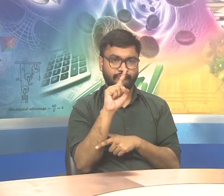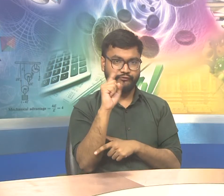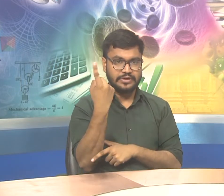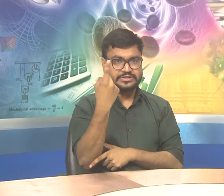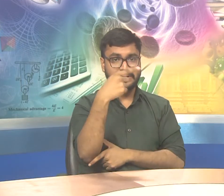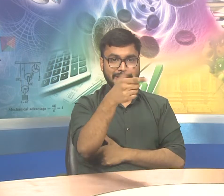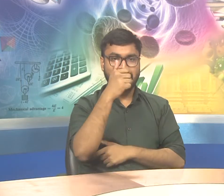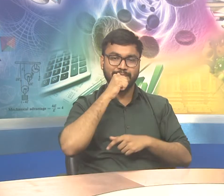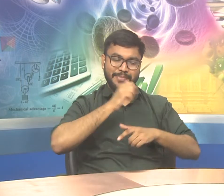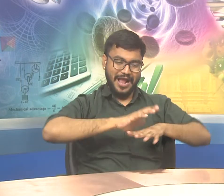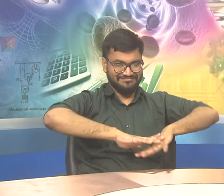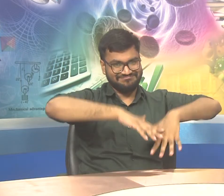Example 1.